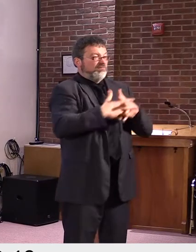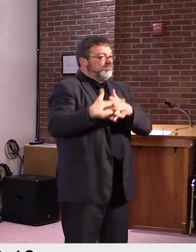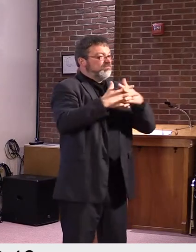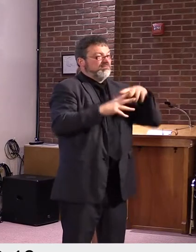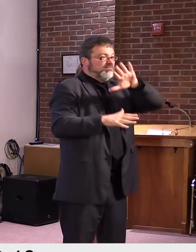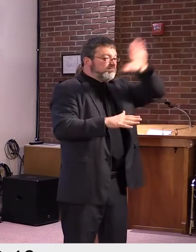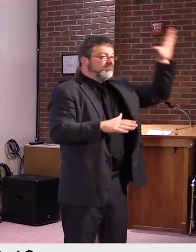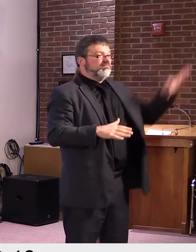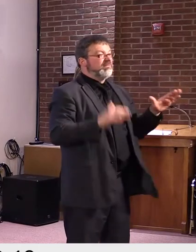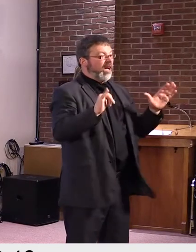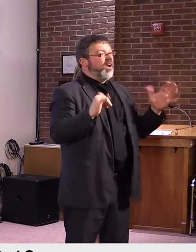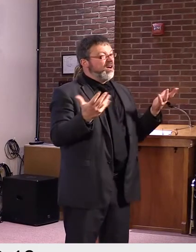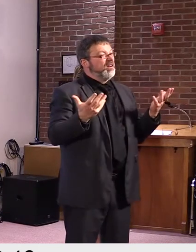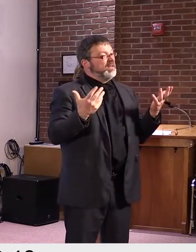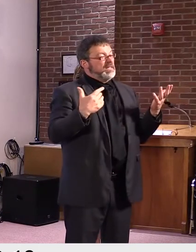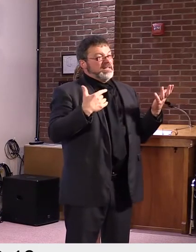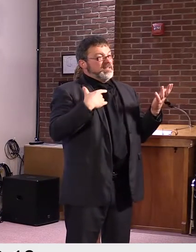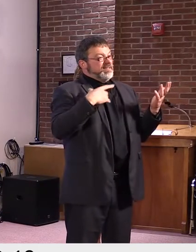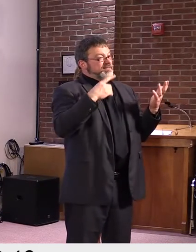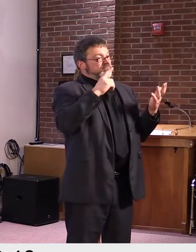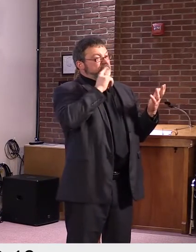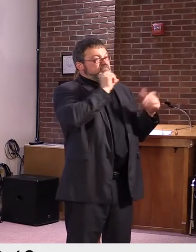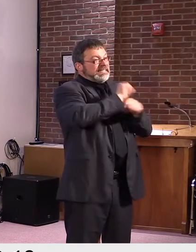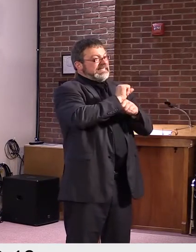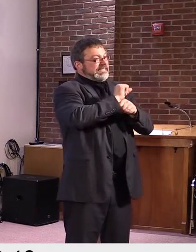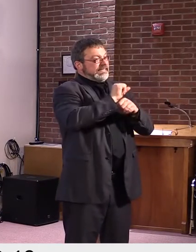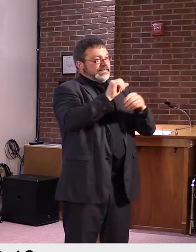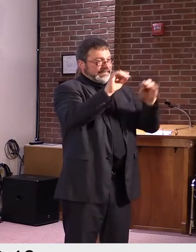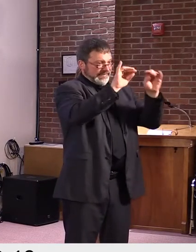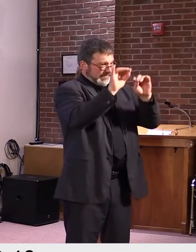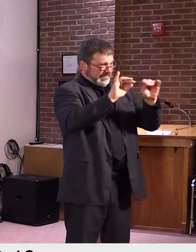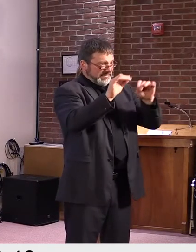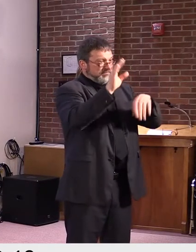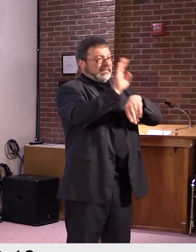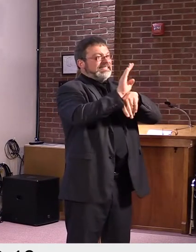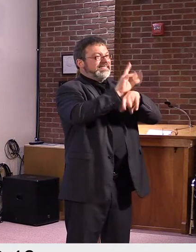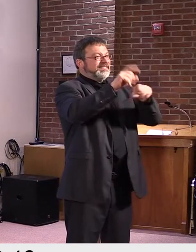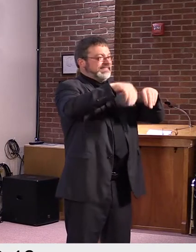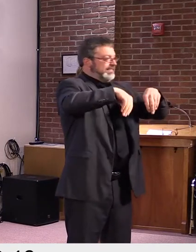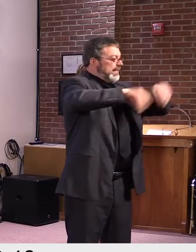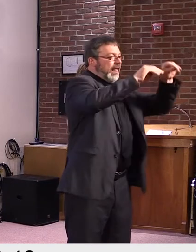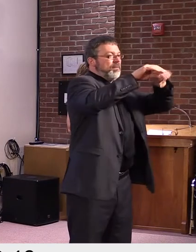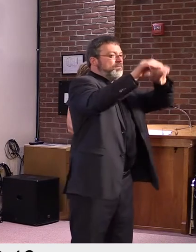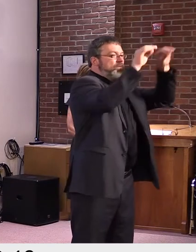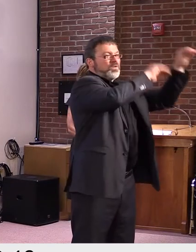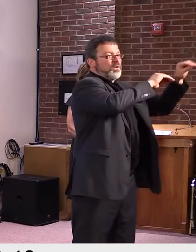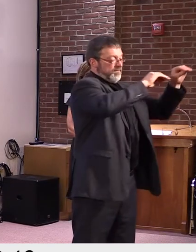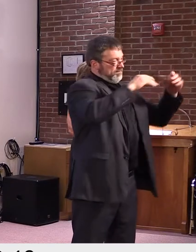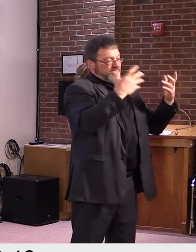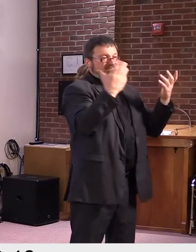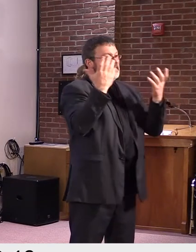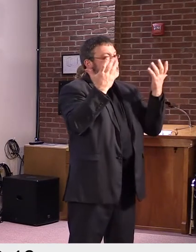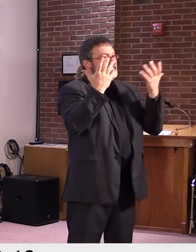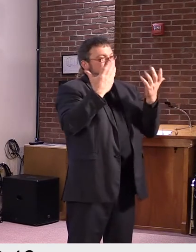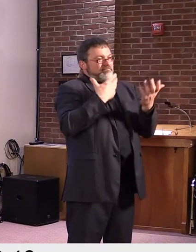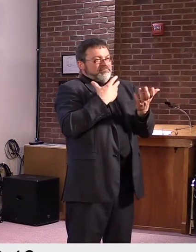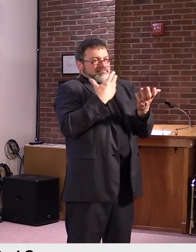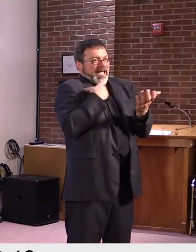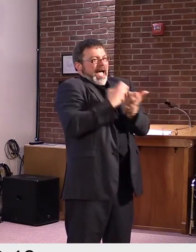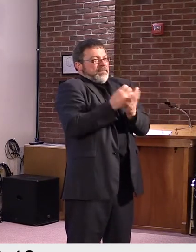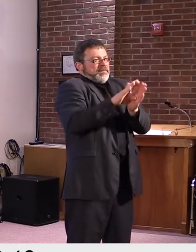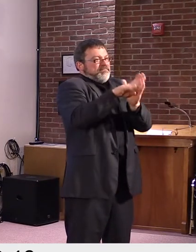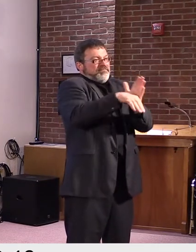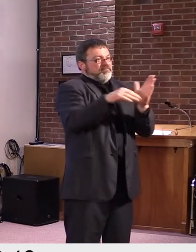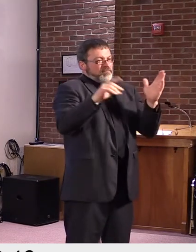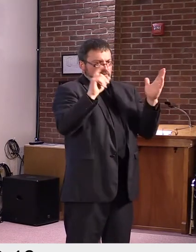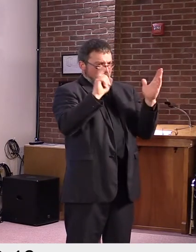being manufactured in Vermont. We're, again, not on an island, and it will have a ripple effect across all sectors, I